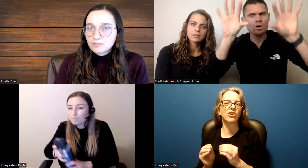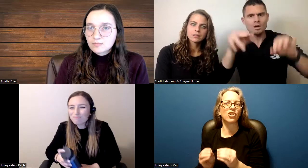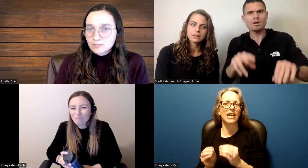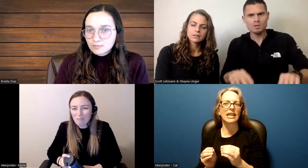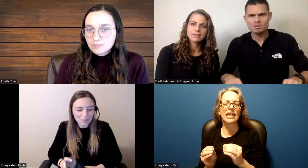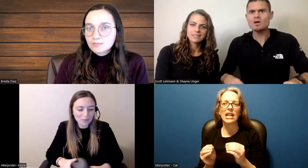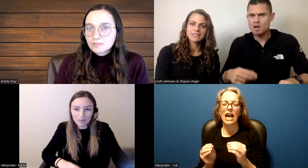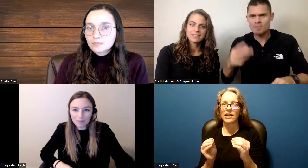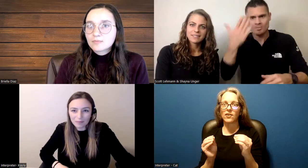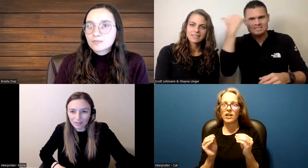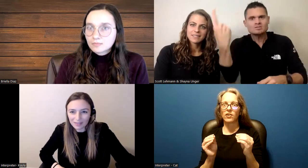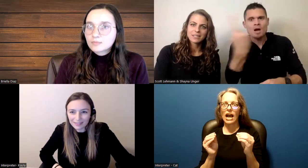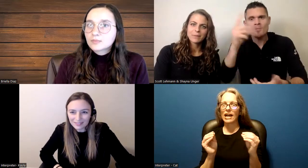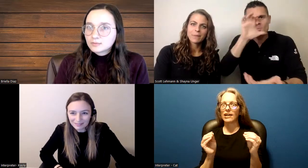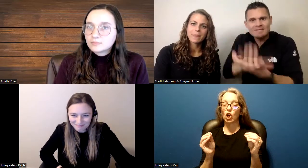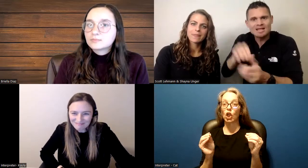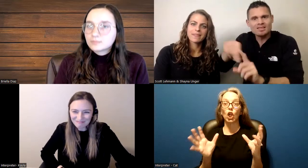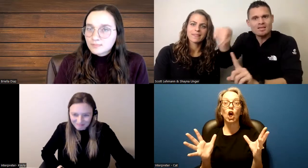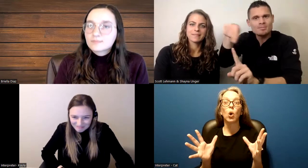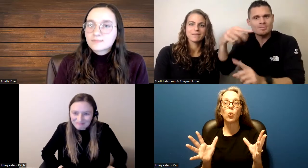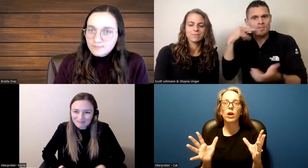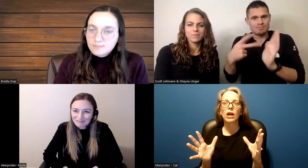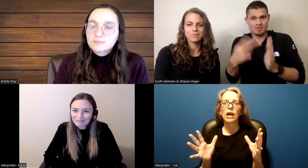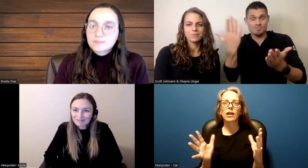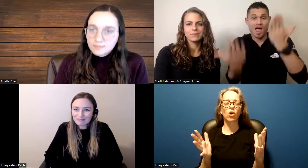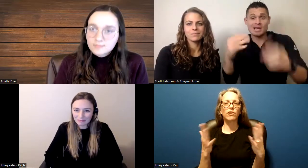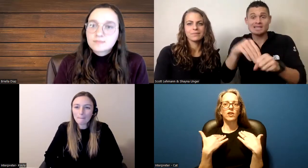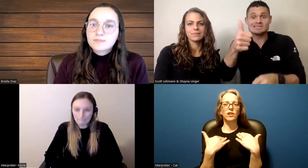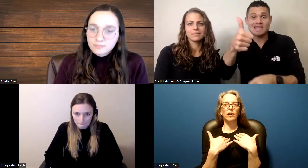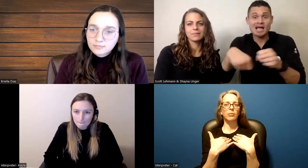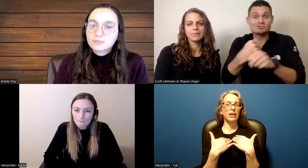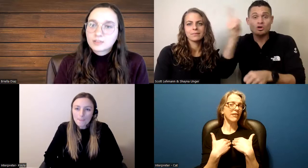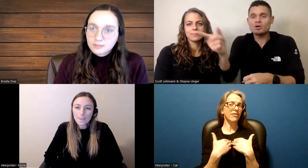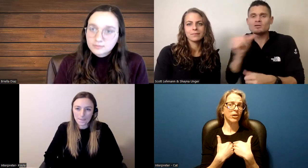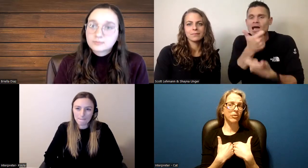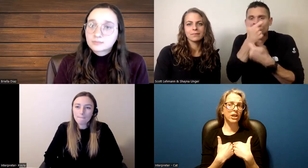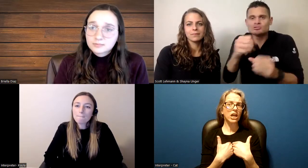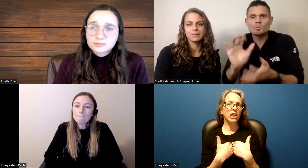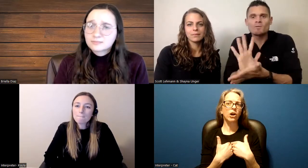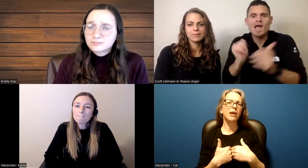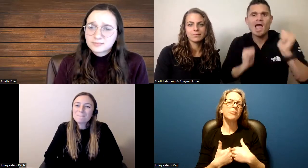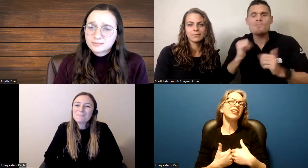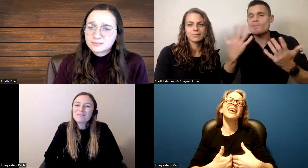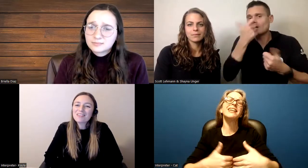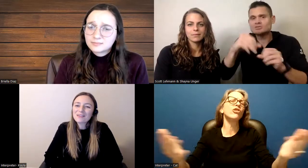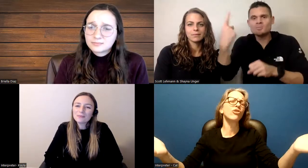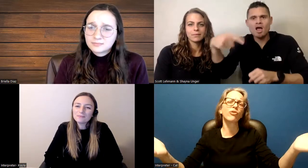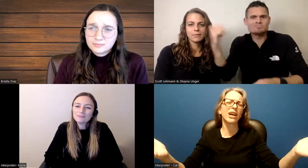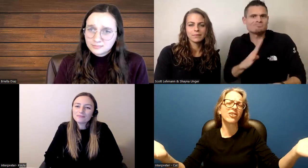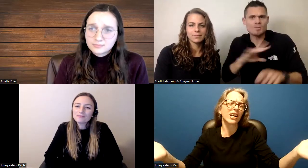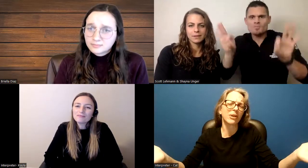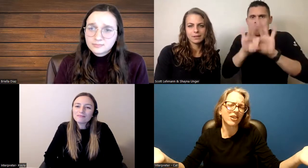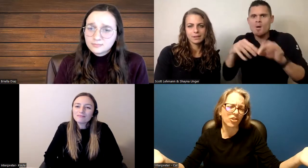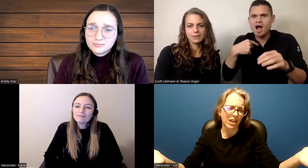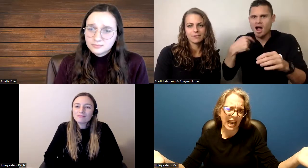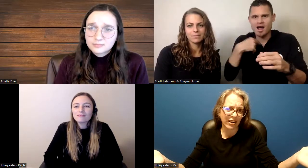say that to that kid, I can see his eyes glow, because all of a sudden somebody believes in him. You know, maybe 10 years from now,